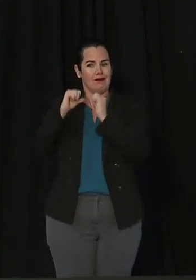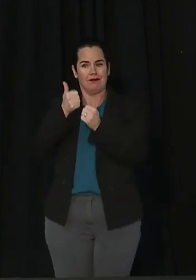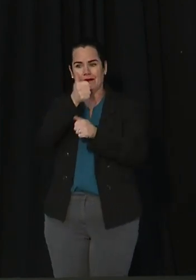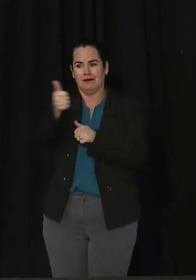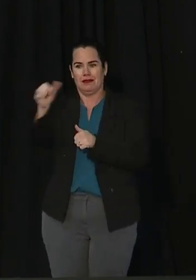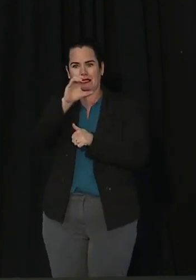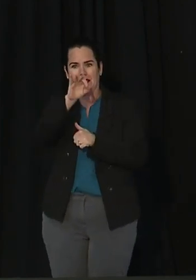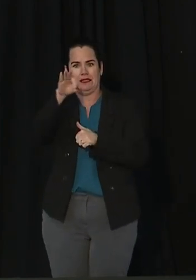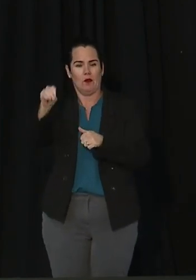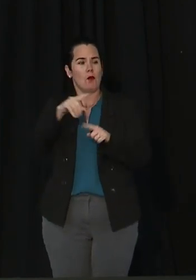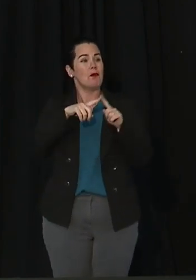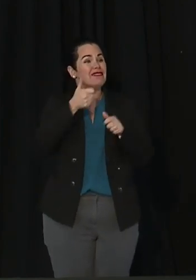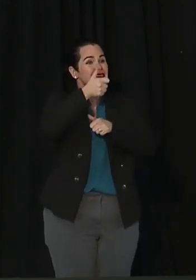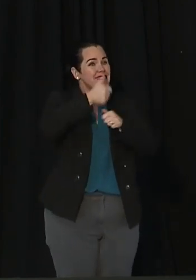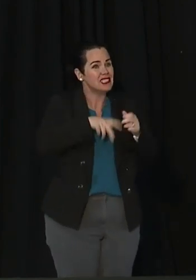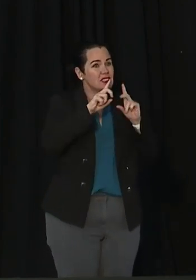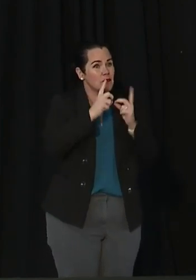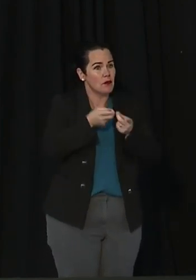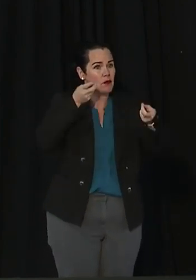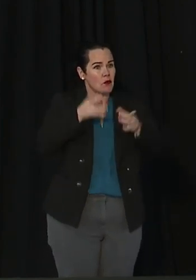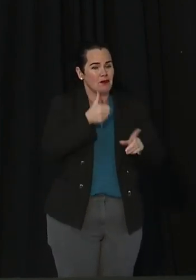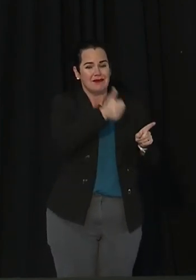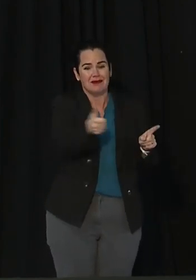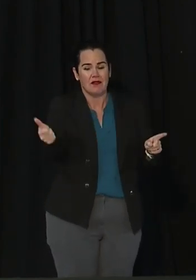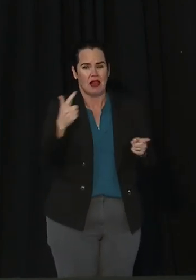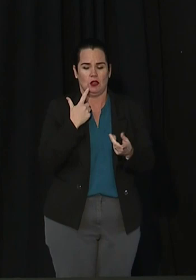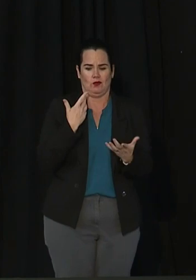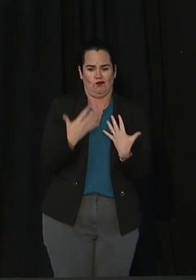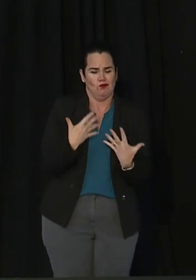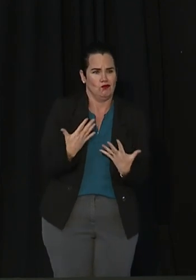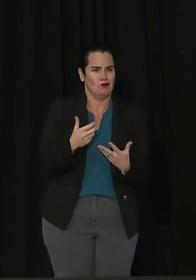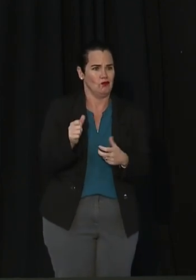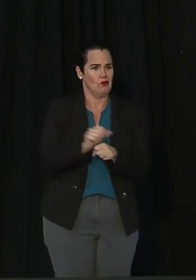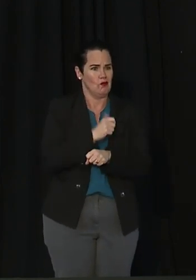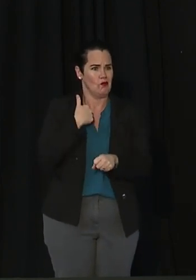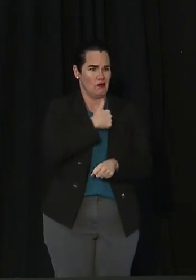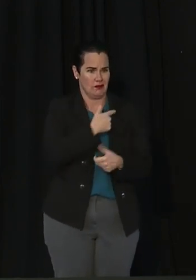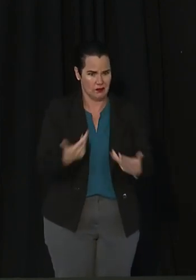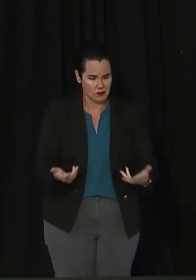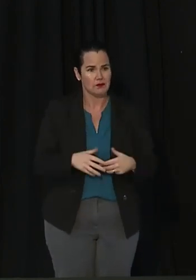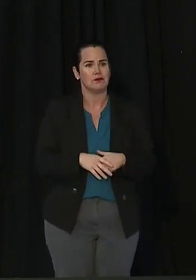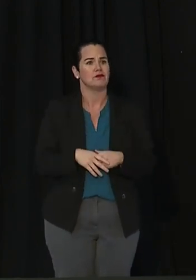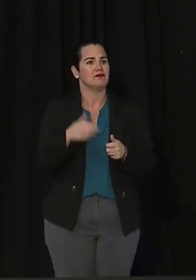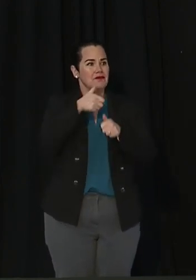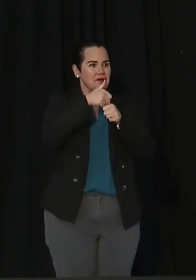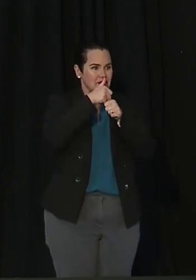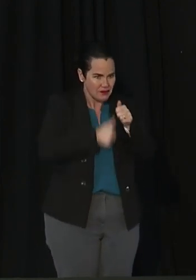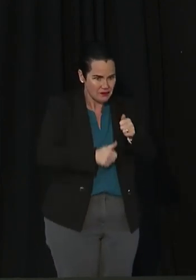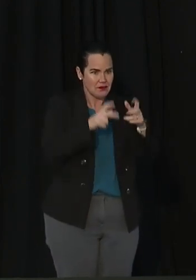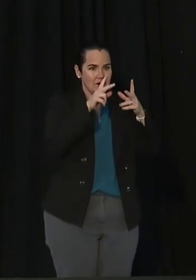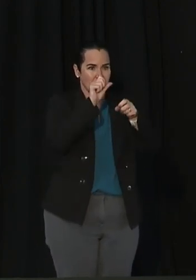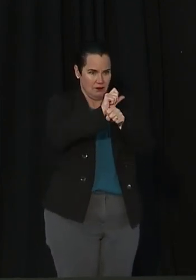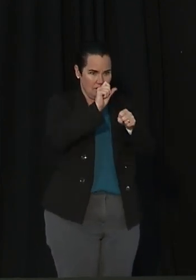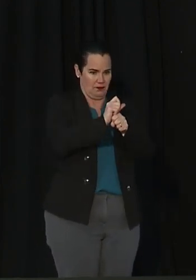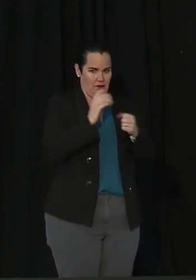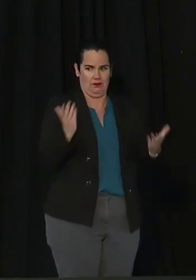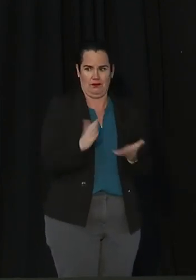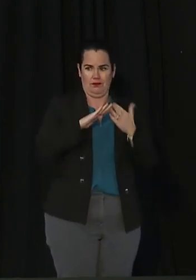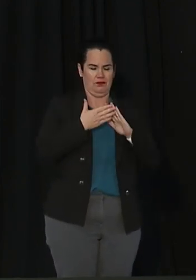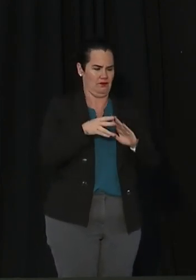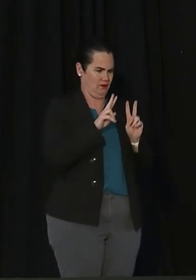of the department directors had to work countless hours with us. Every single position in the city needed to be analyzed to